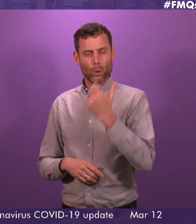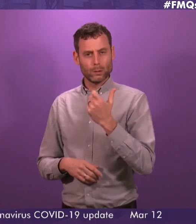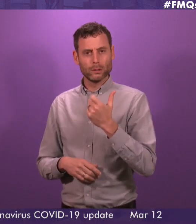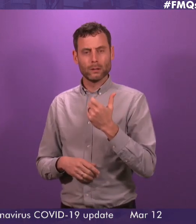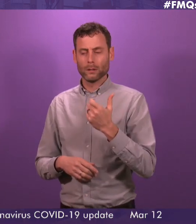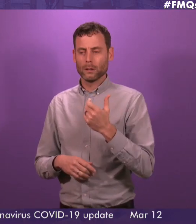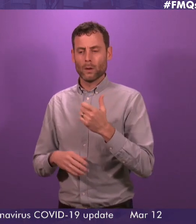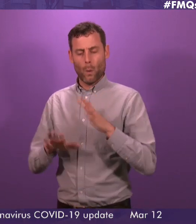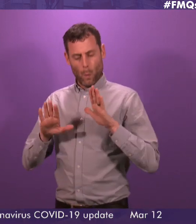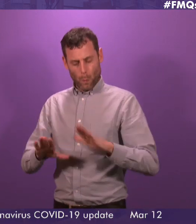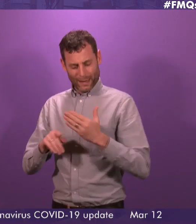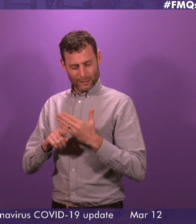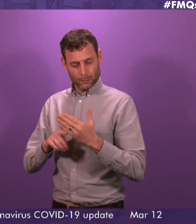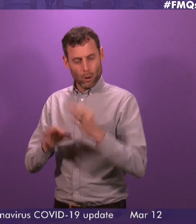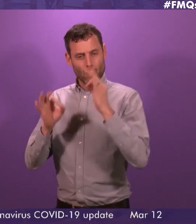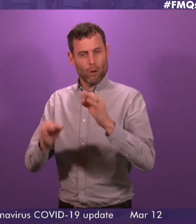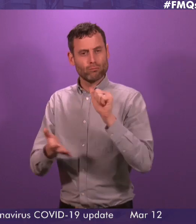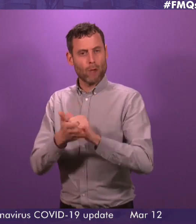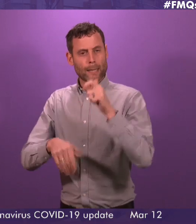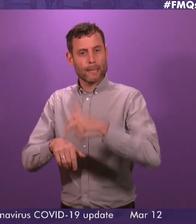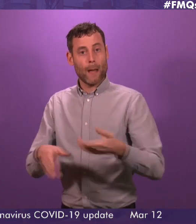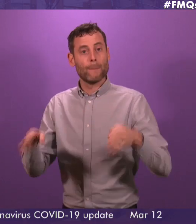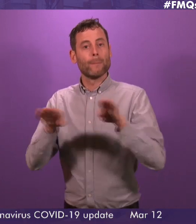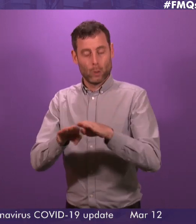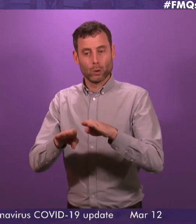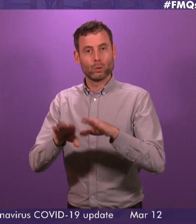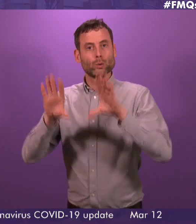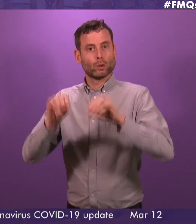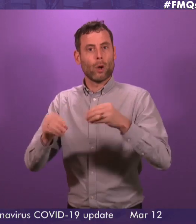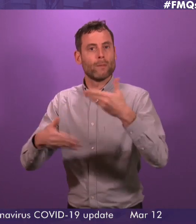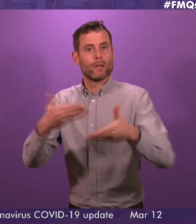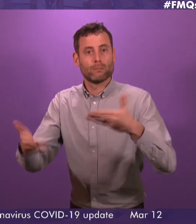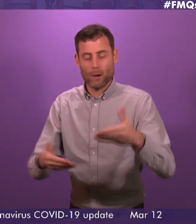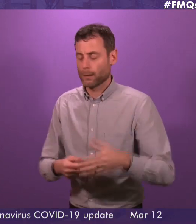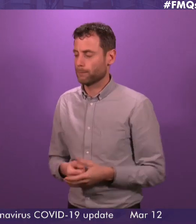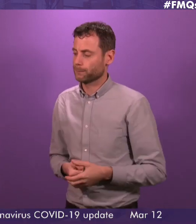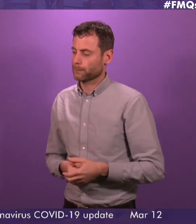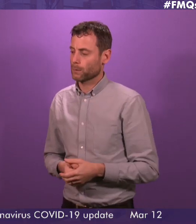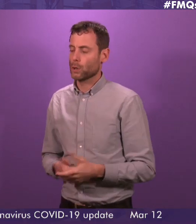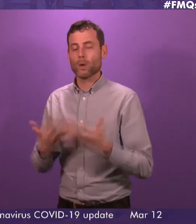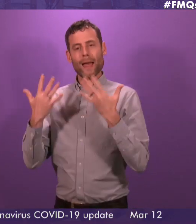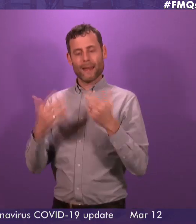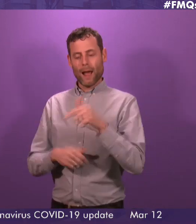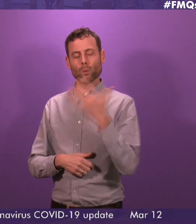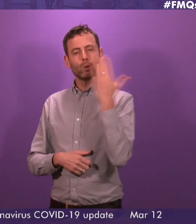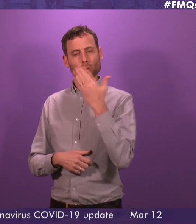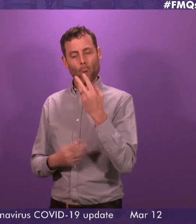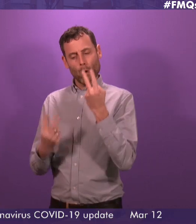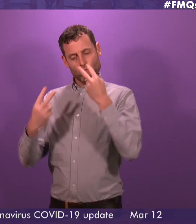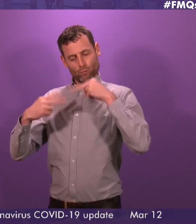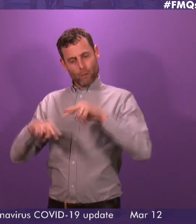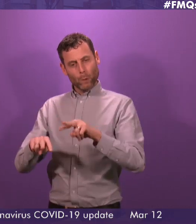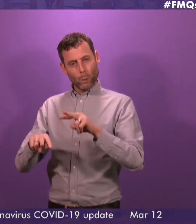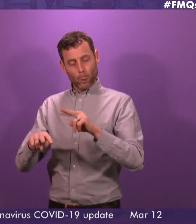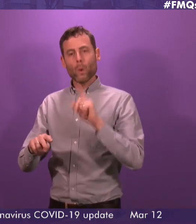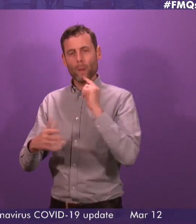this point, the question of school closures remains under review, but is not advised at this point.